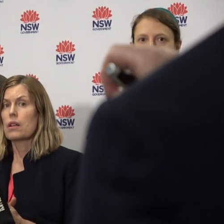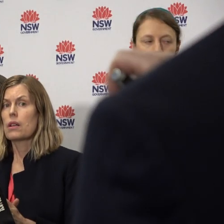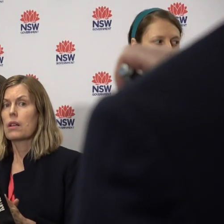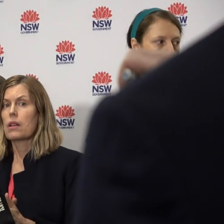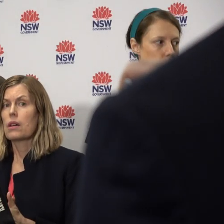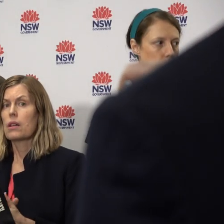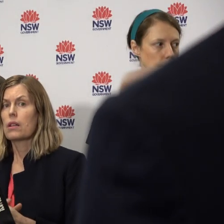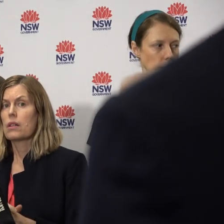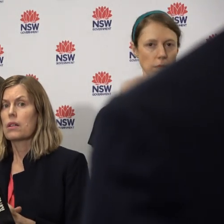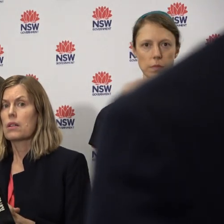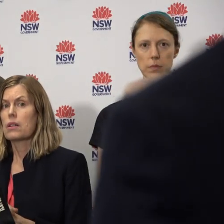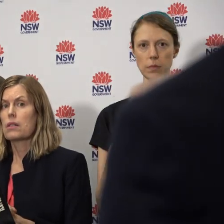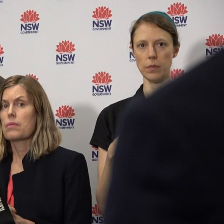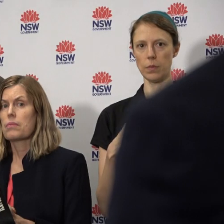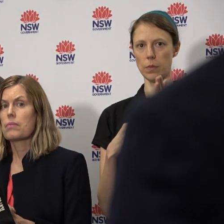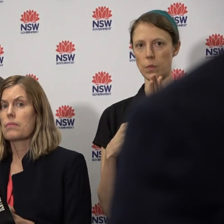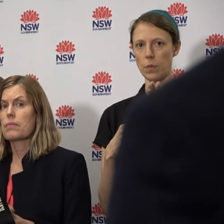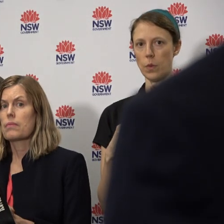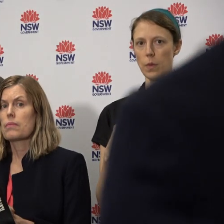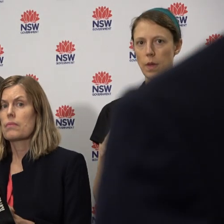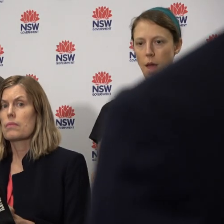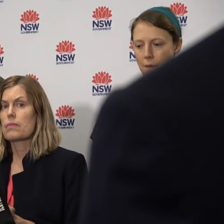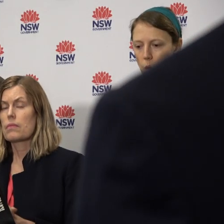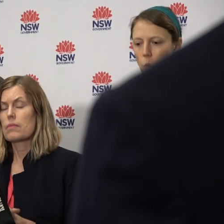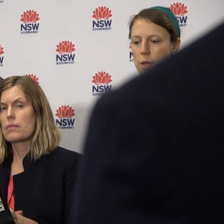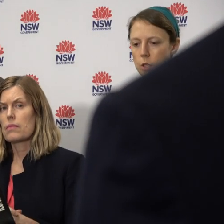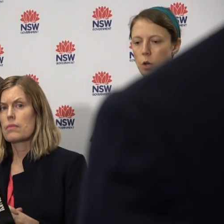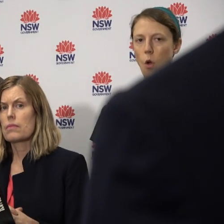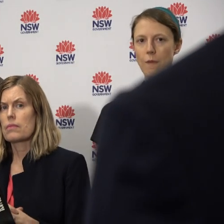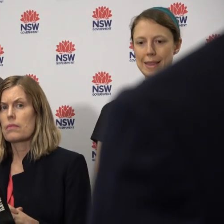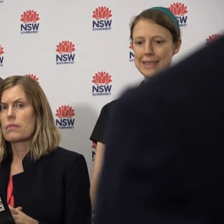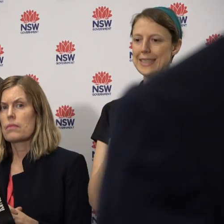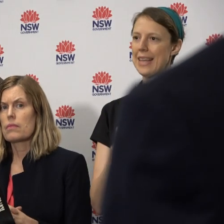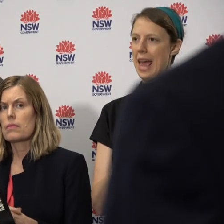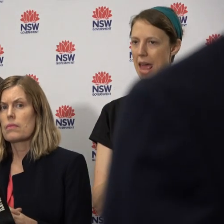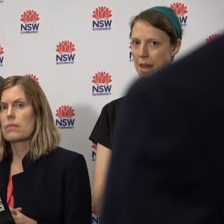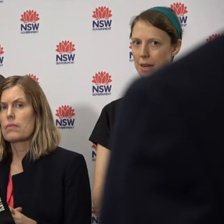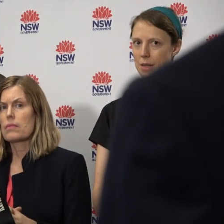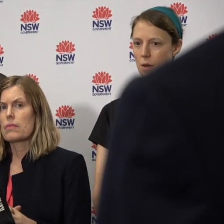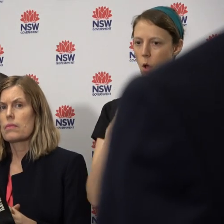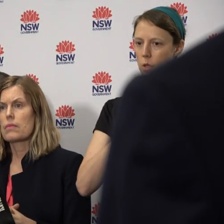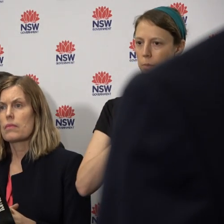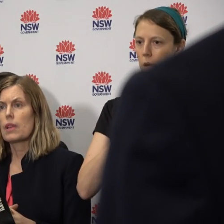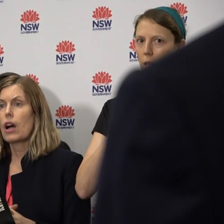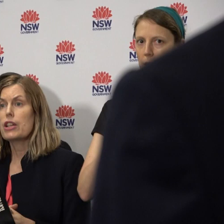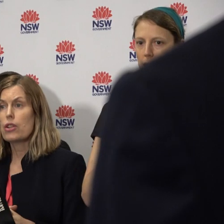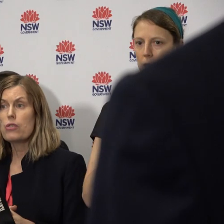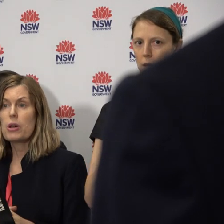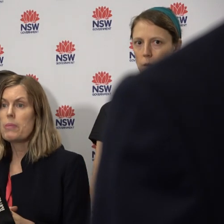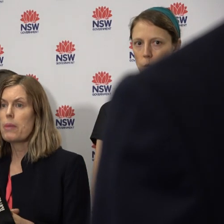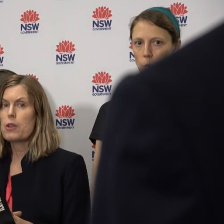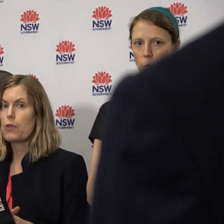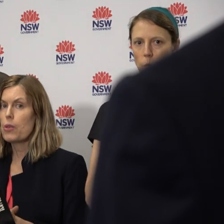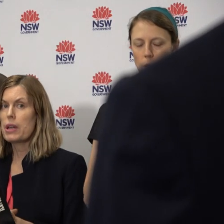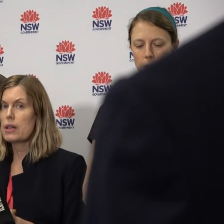that a maternity ward in the San Hospital in Wahroonga has been locked down as a precaution. I don't,